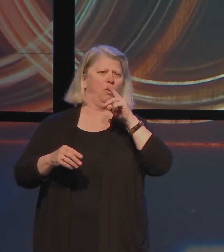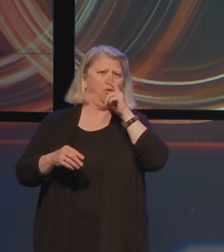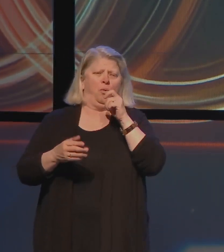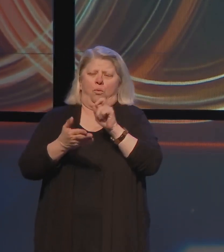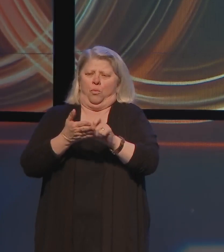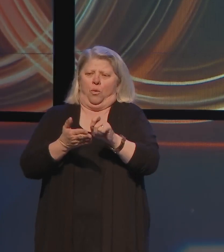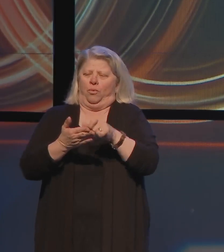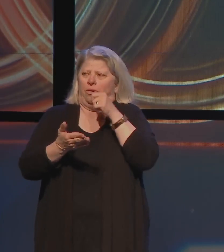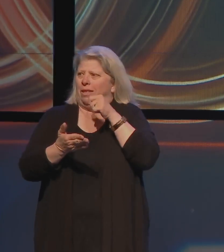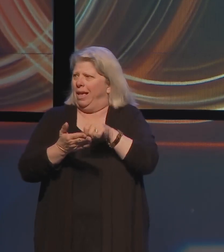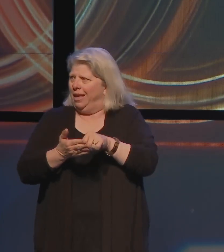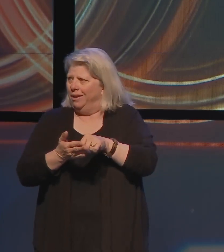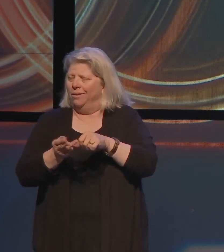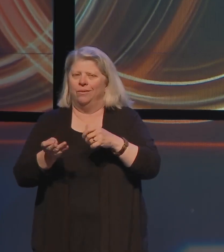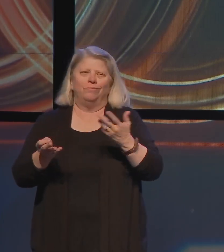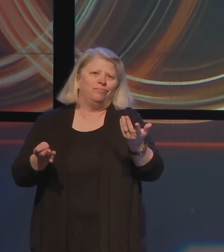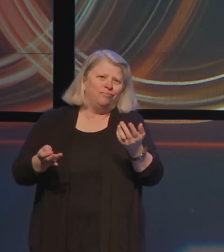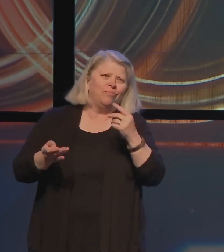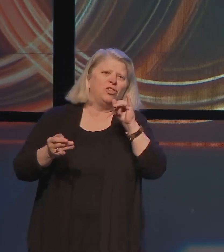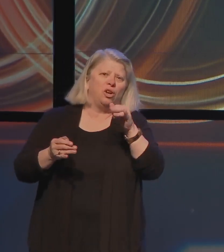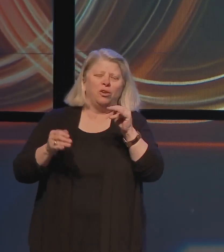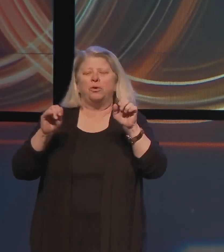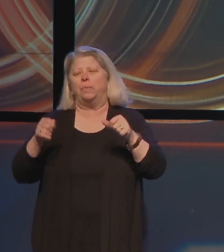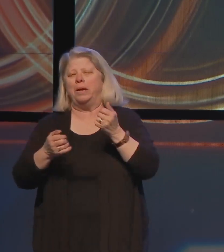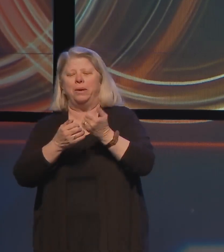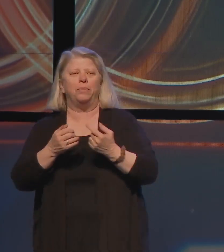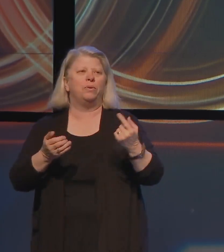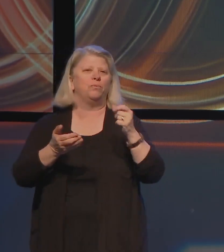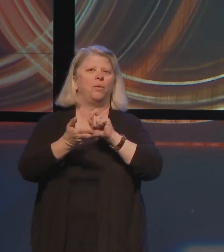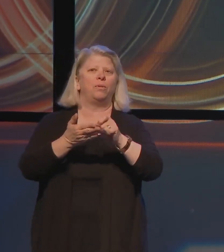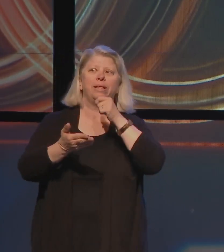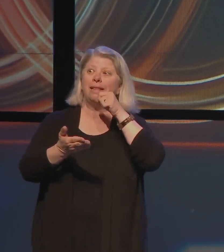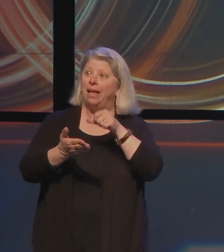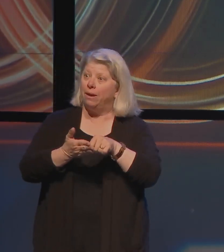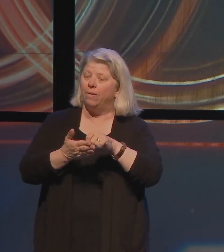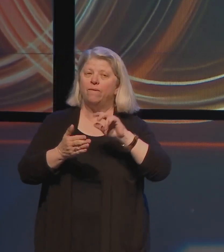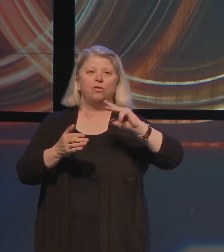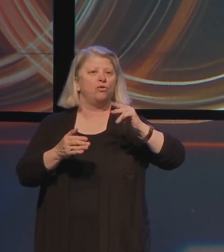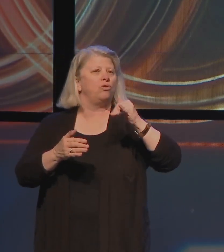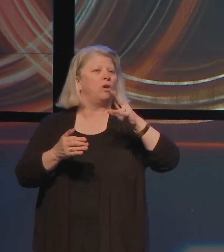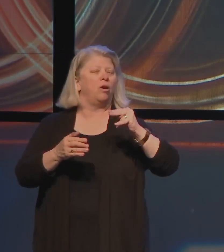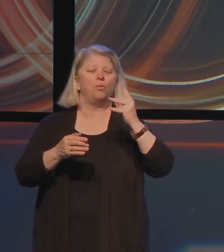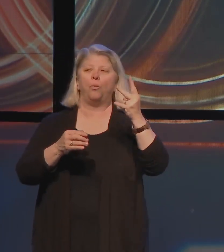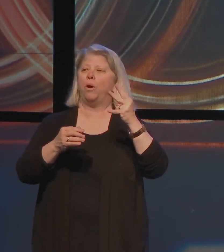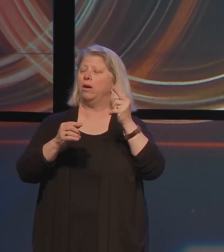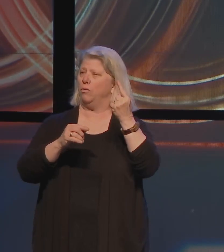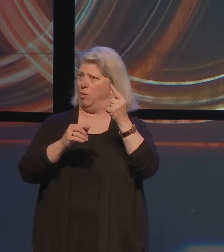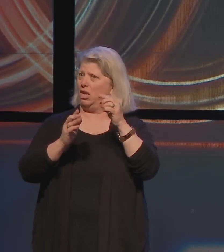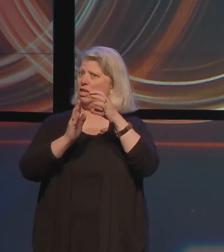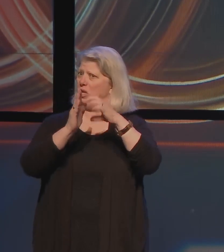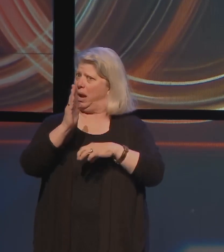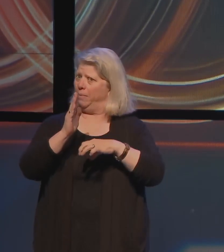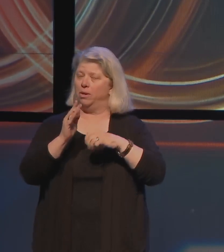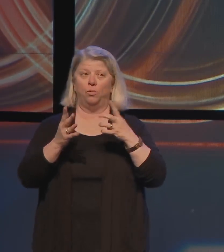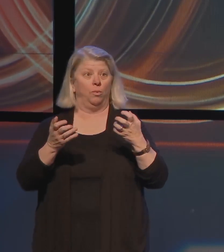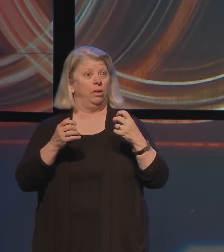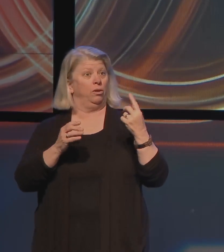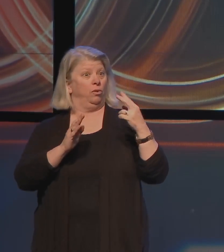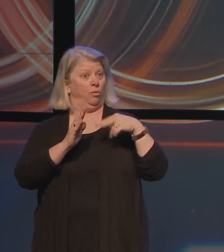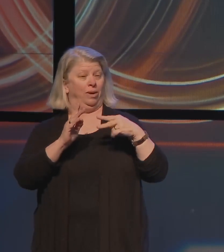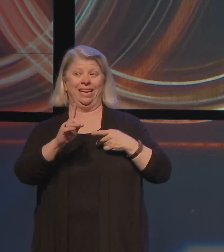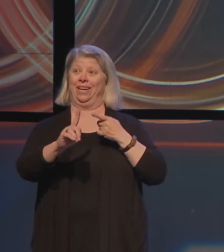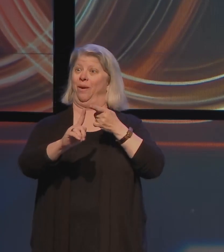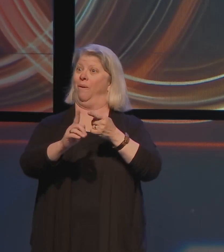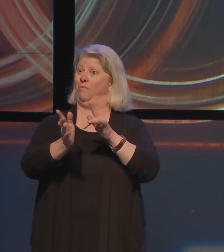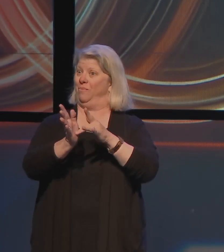letter. It's just described to John, but it could have been anybody who wrote this letter. But 3 John, and there's only one chapter in this. So if you want a reading goal